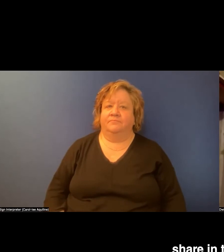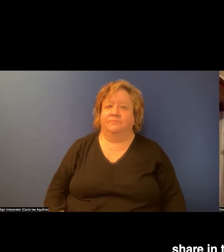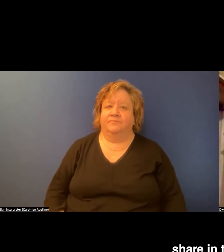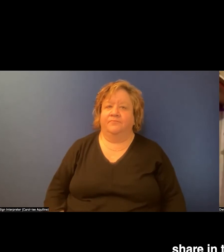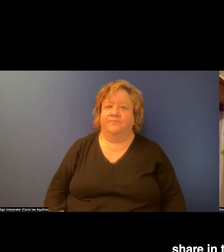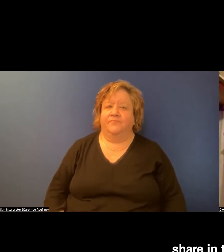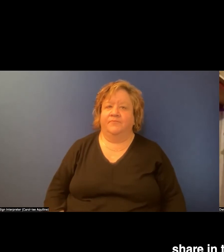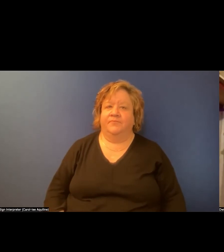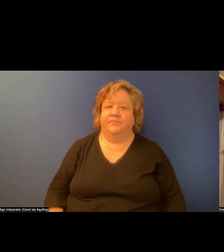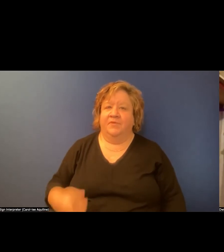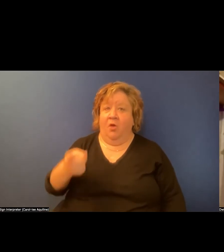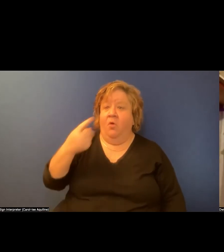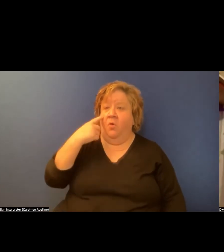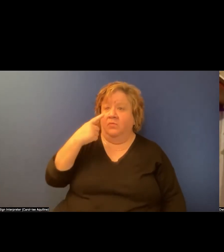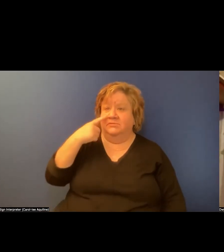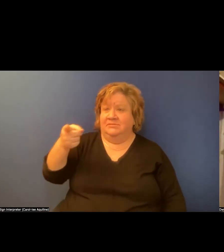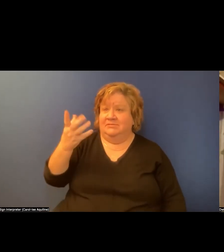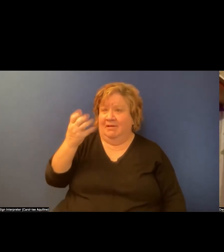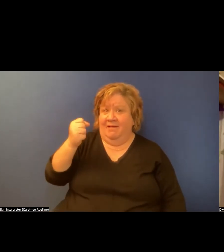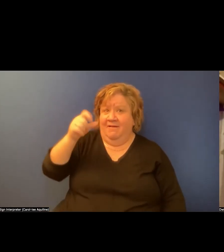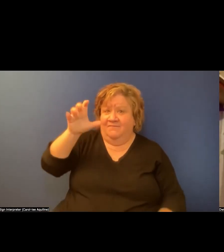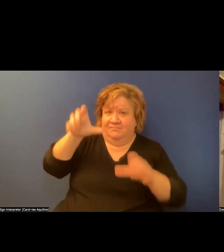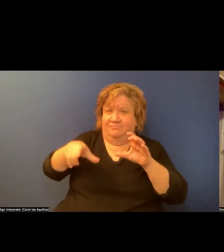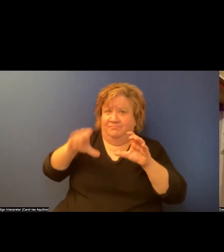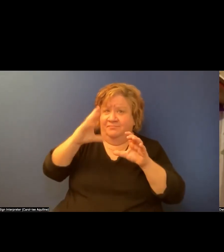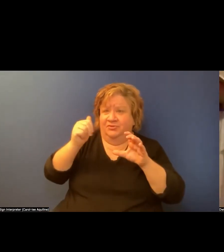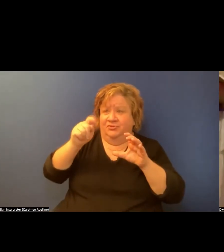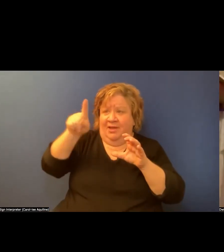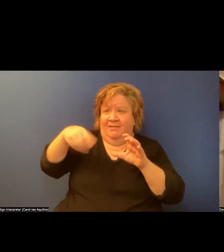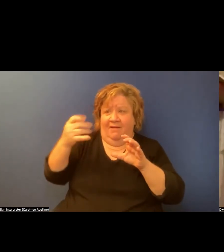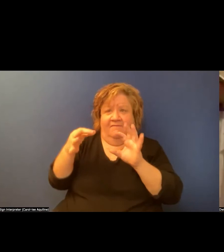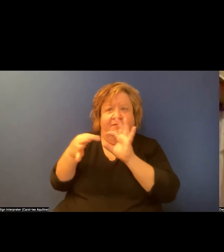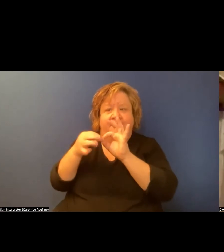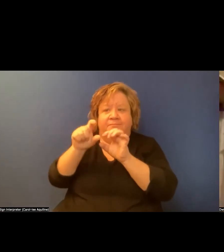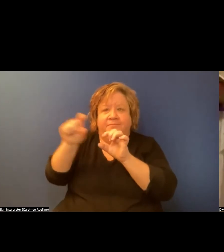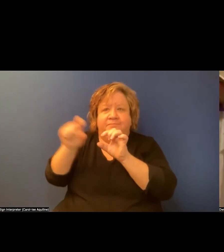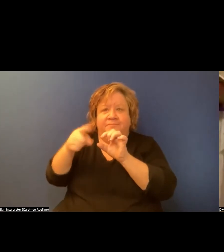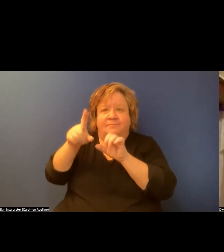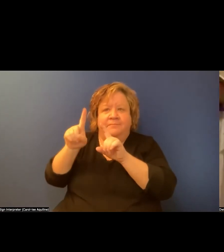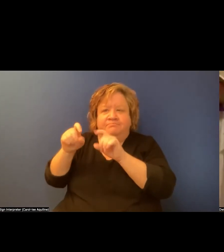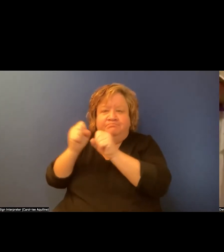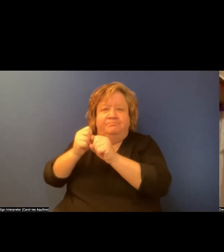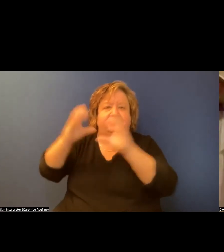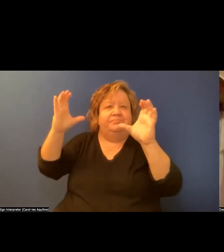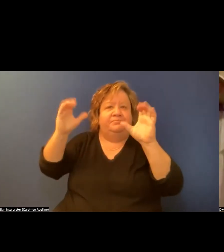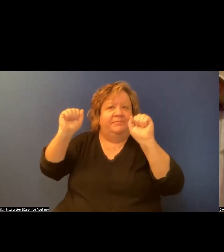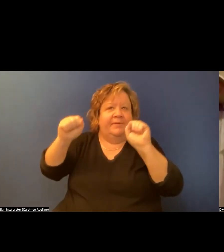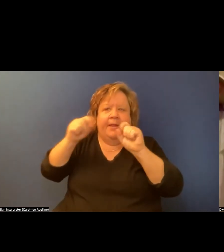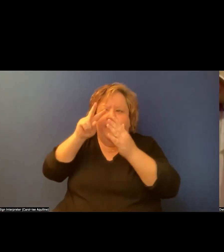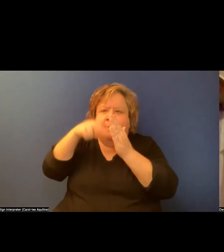And thank you, everyone. Also, I know in the chat, from the chat, that a lot of people share also some